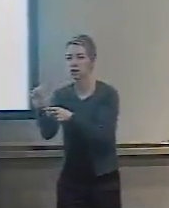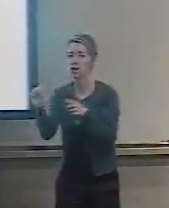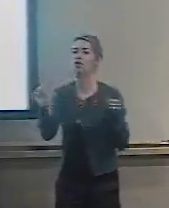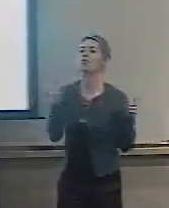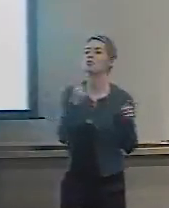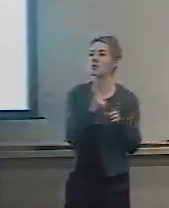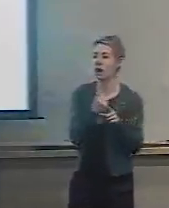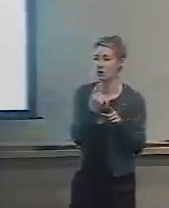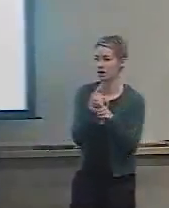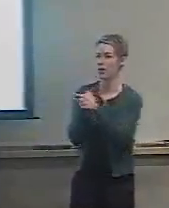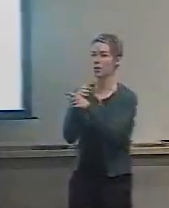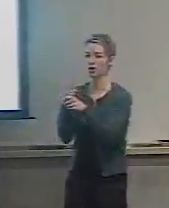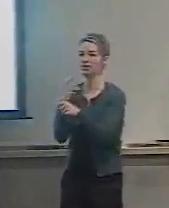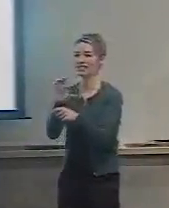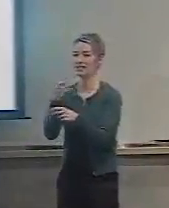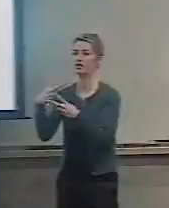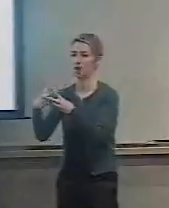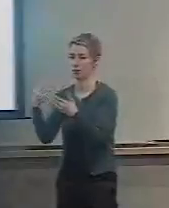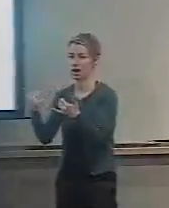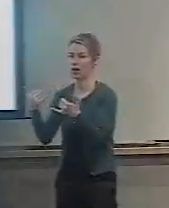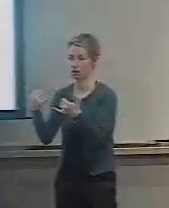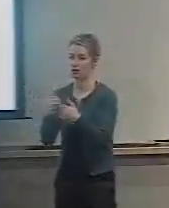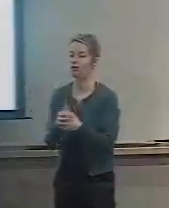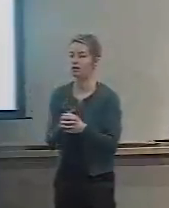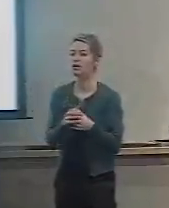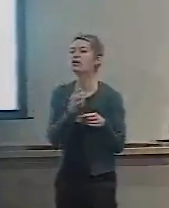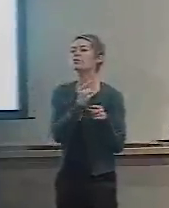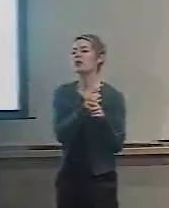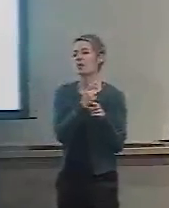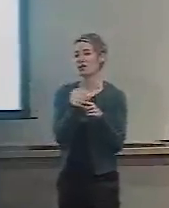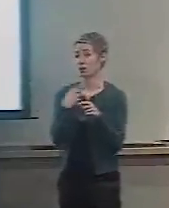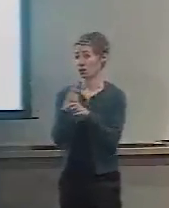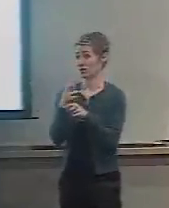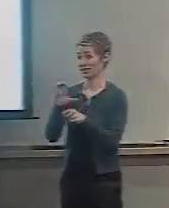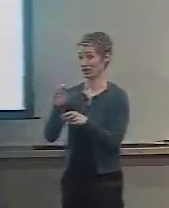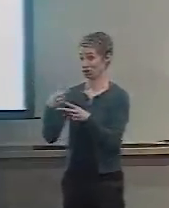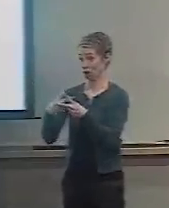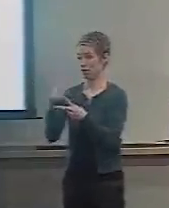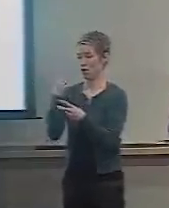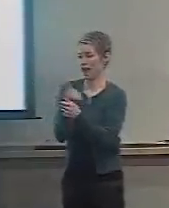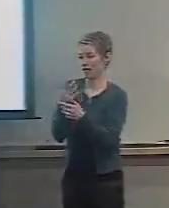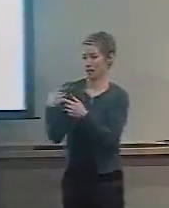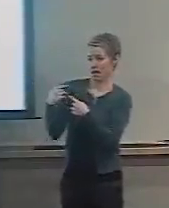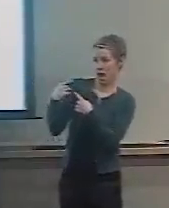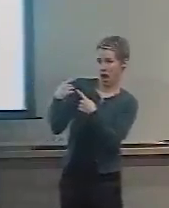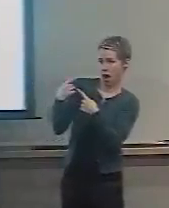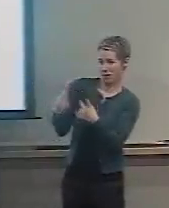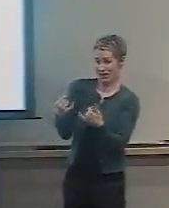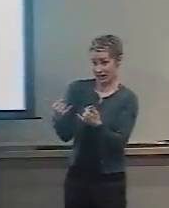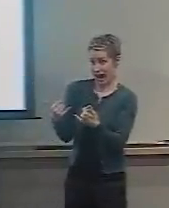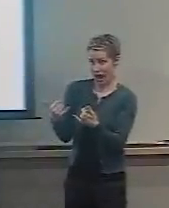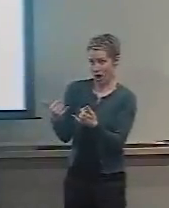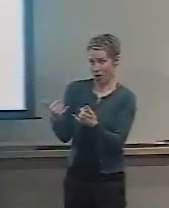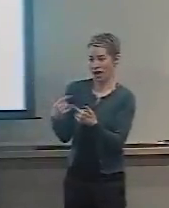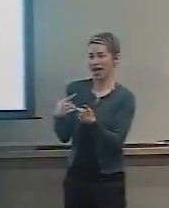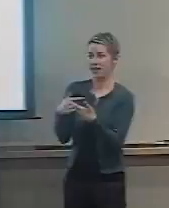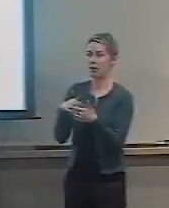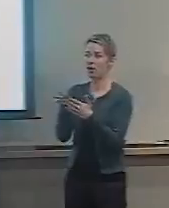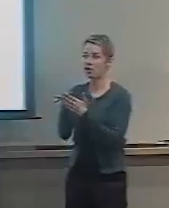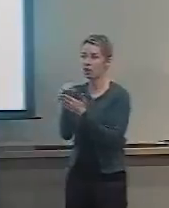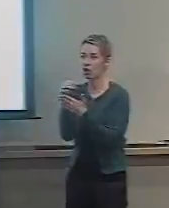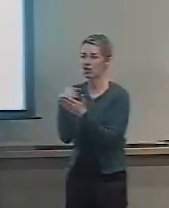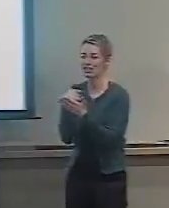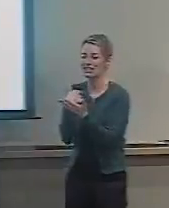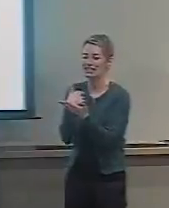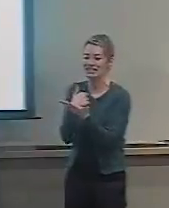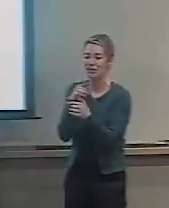Studio. We're using C# now. Yeah. So we used C# for everything up till now, until we learned that we can't